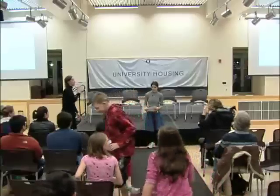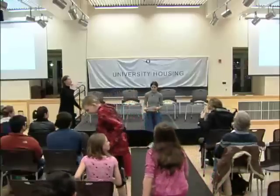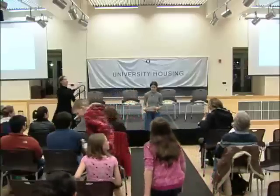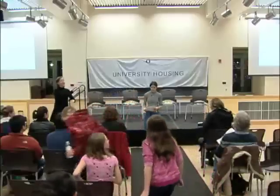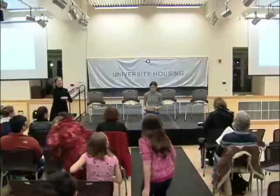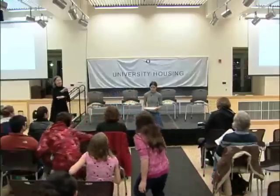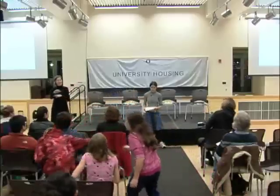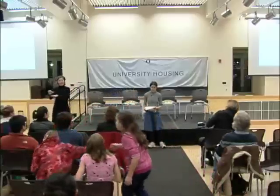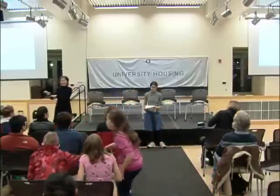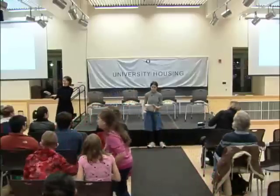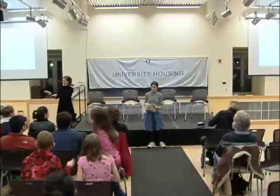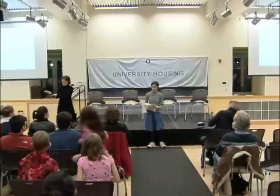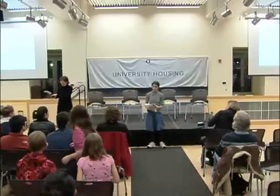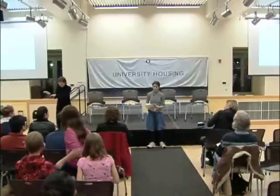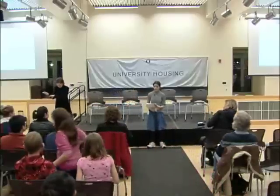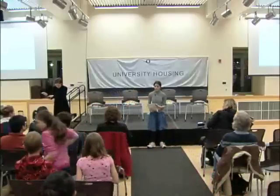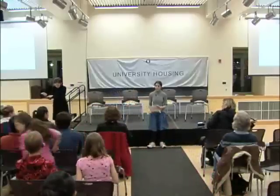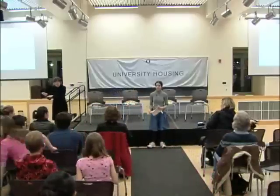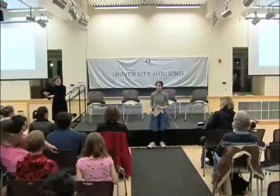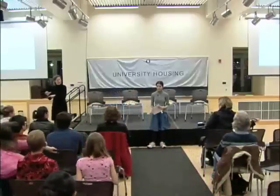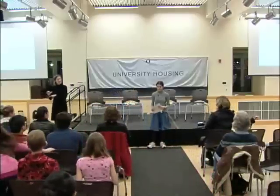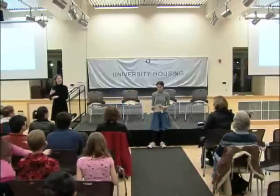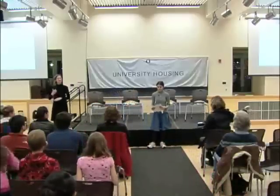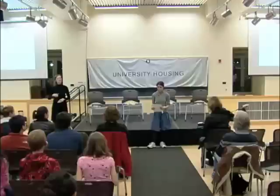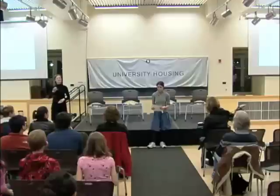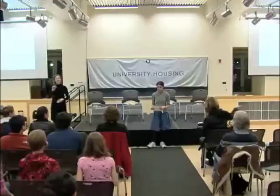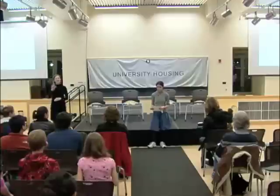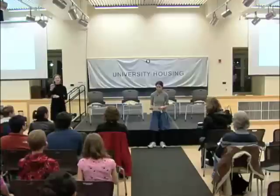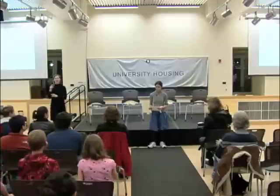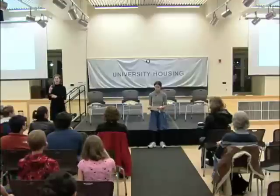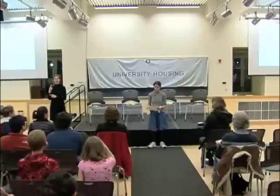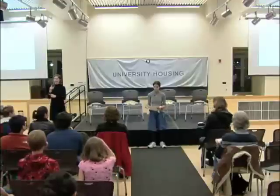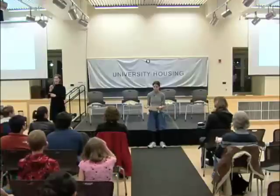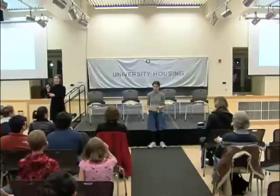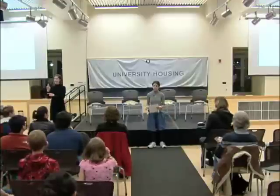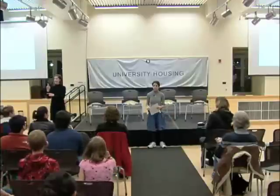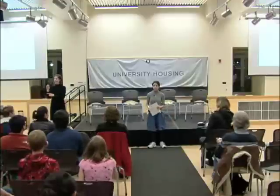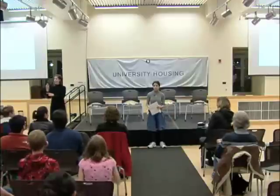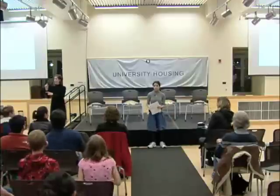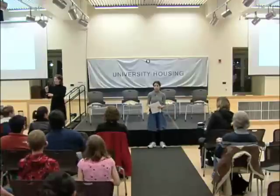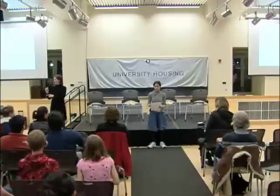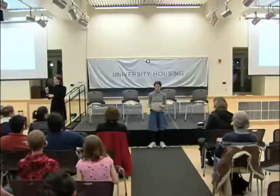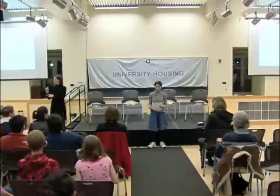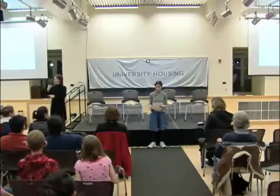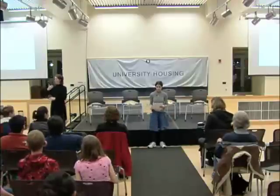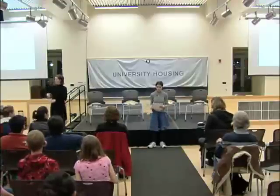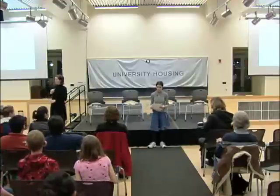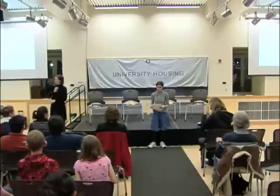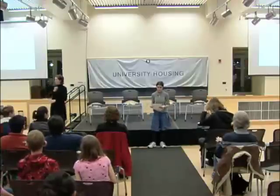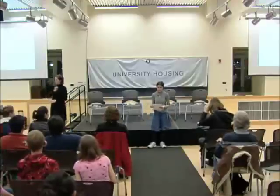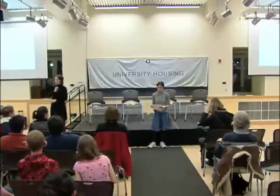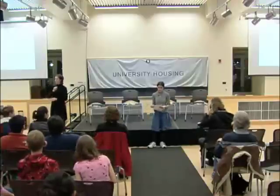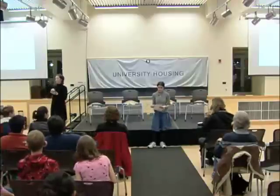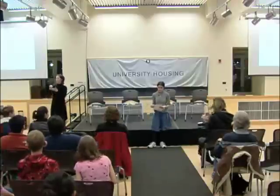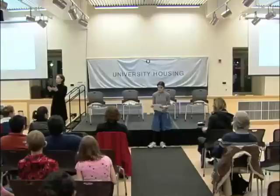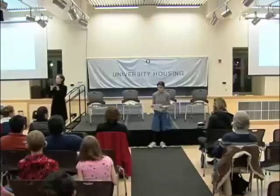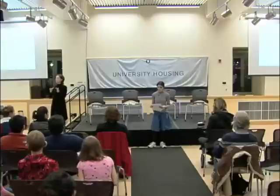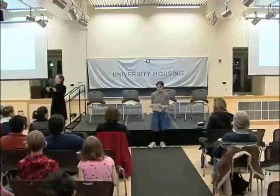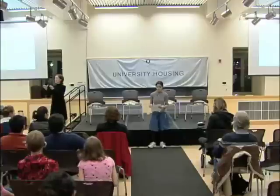Um, I'm Sarah Mayrovitz, one of the student planners on the Oregon Brain Tank. On